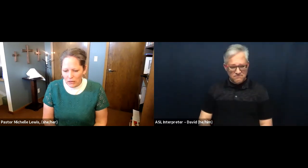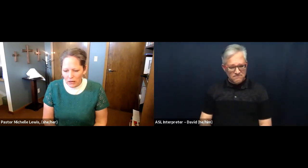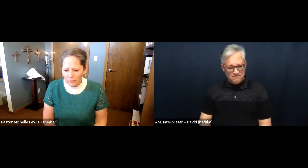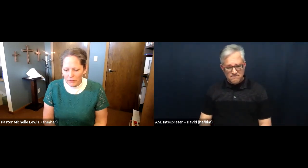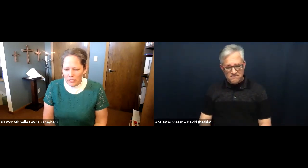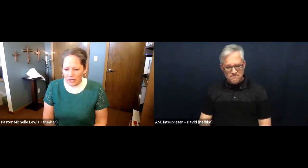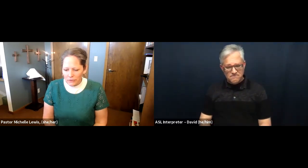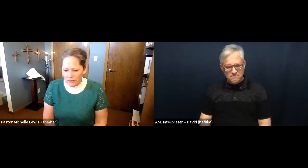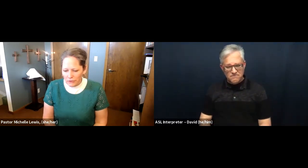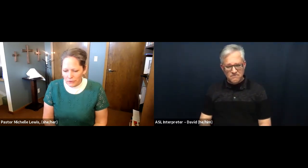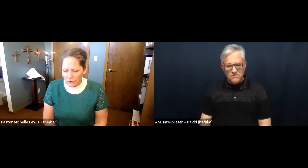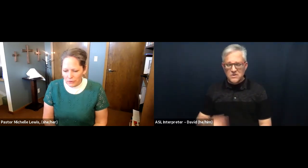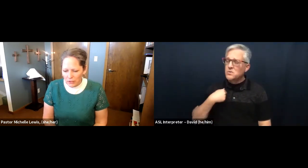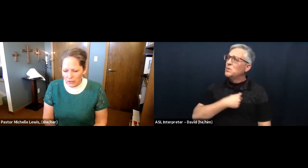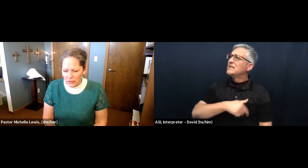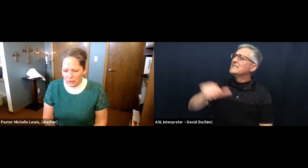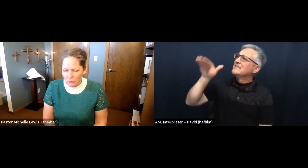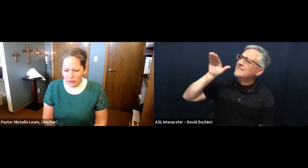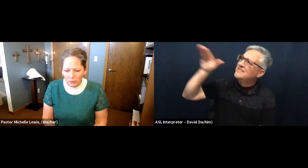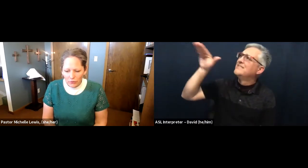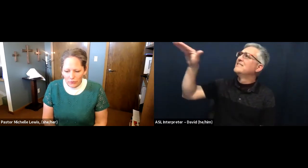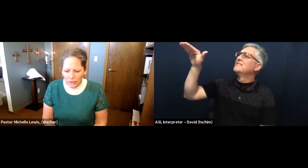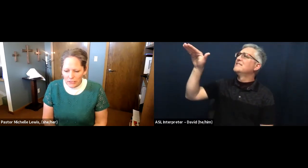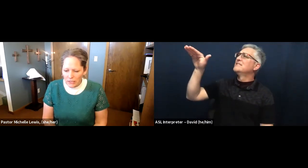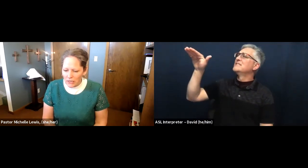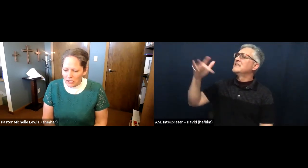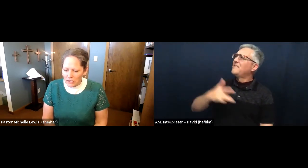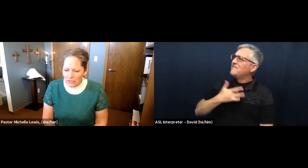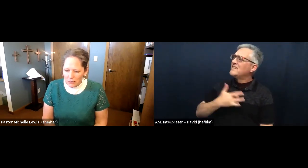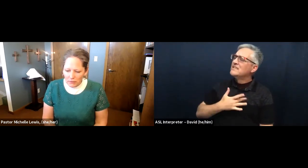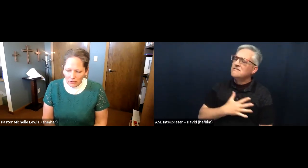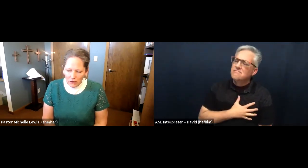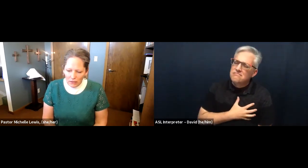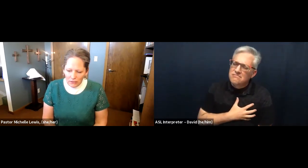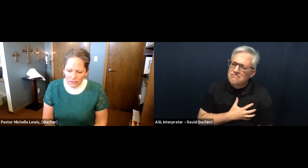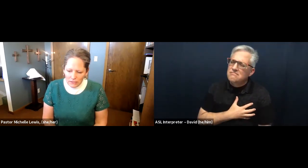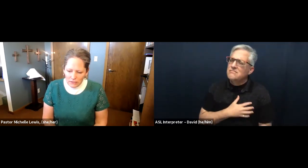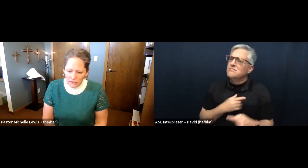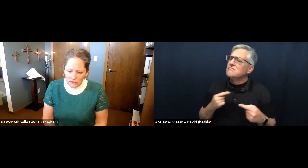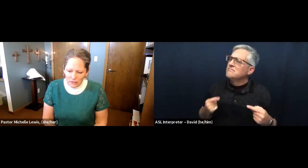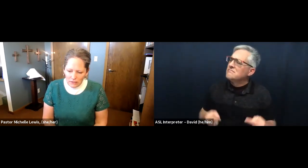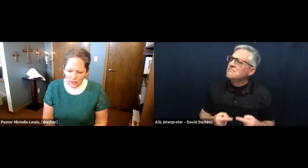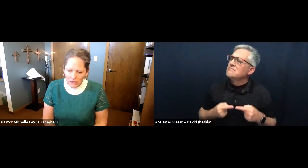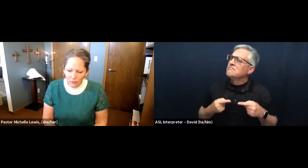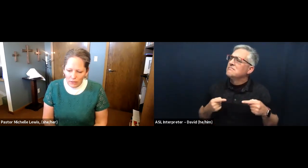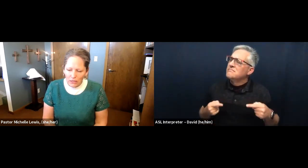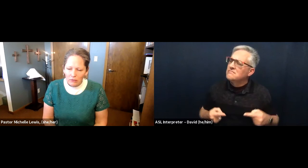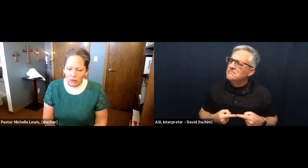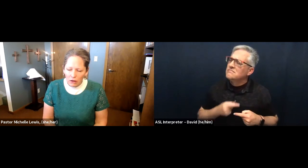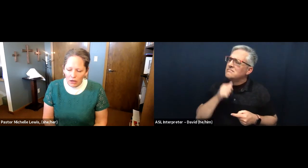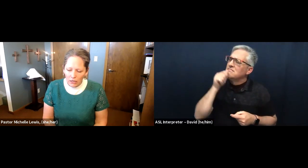We come to you with wounds deep in our hearts that